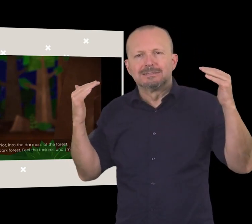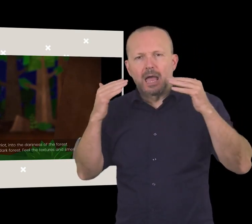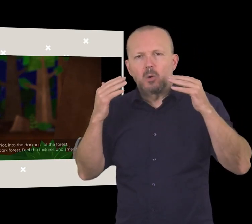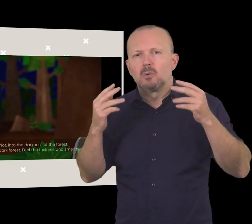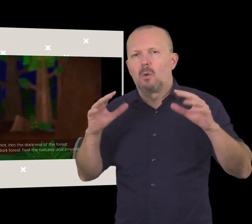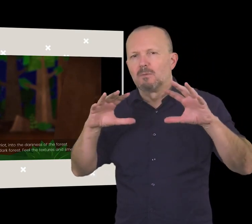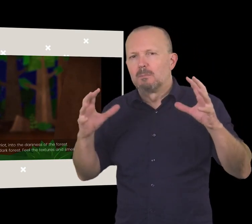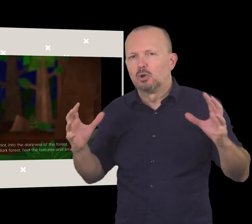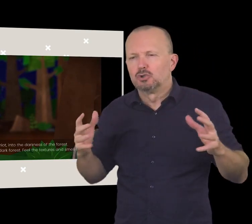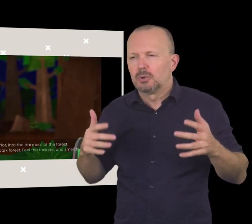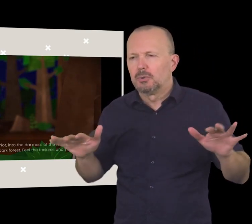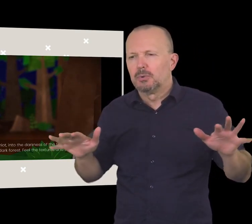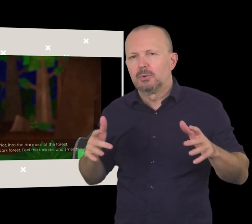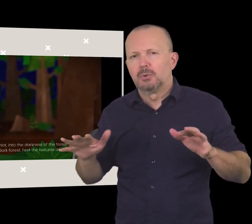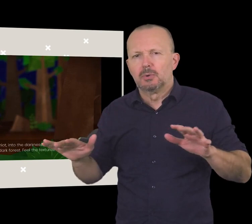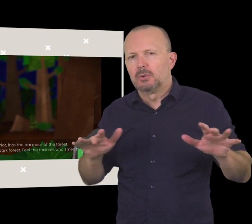to the sounds of the bush.